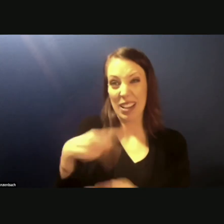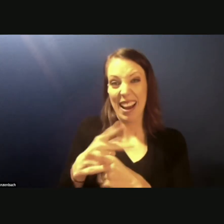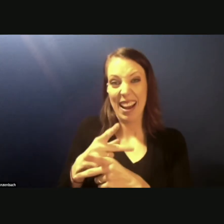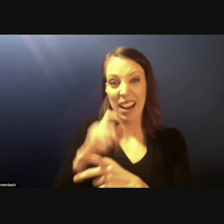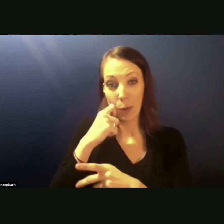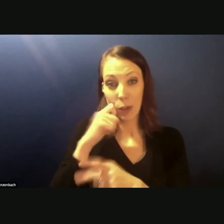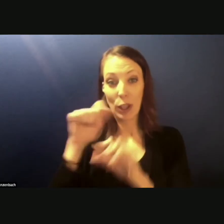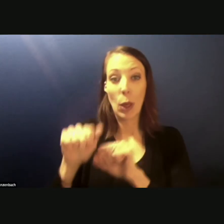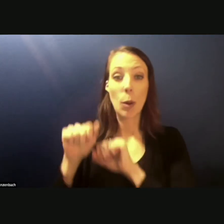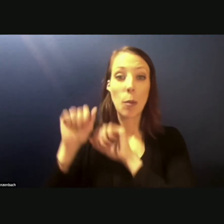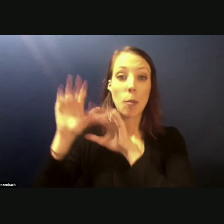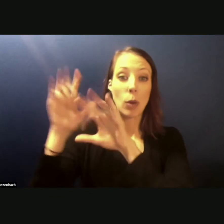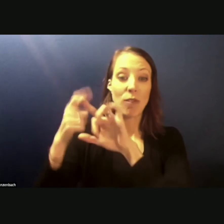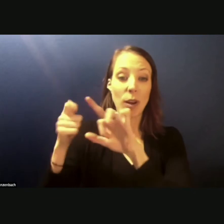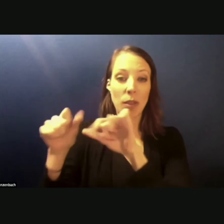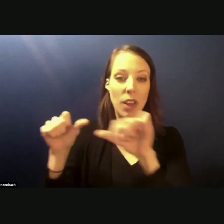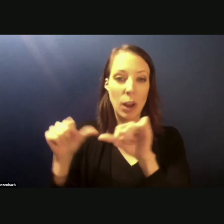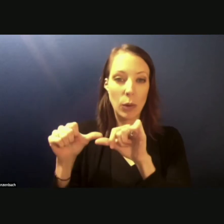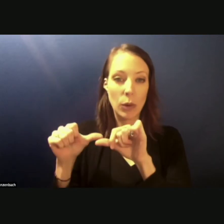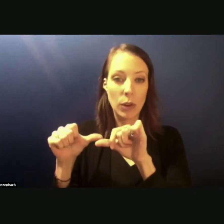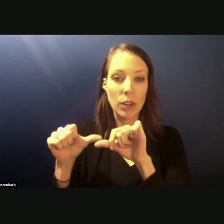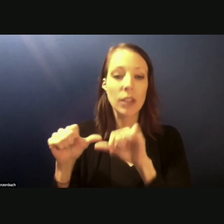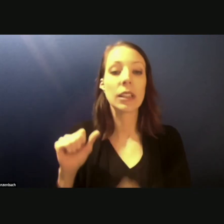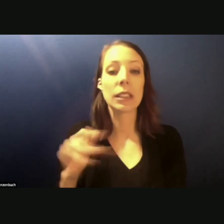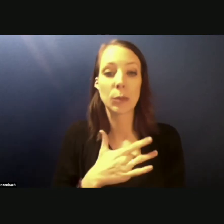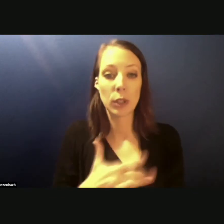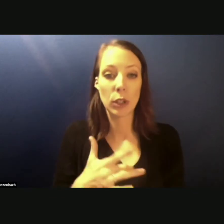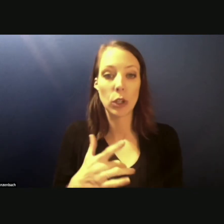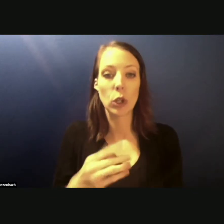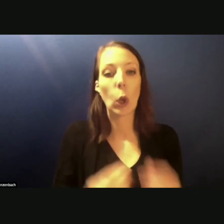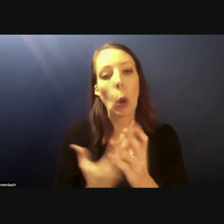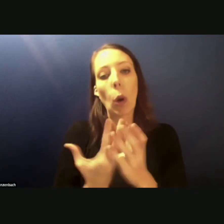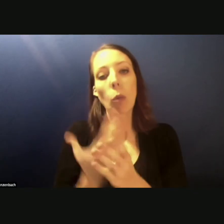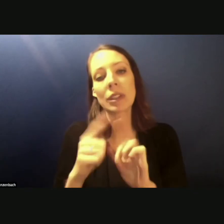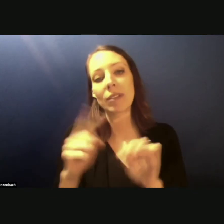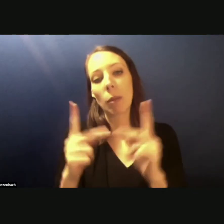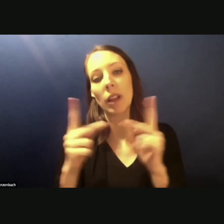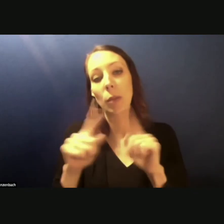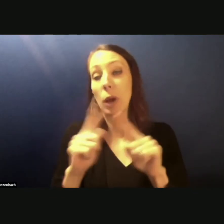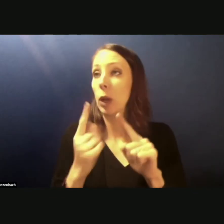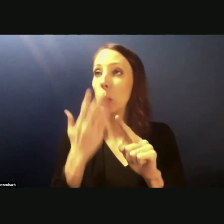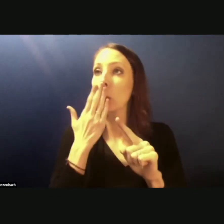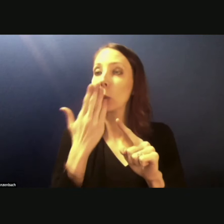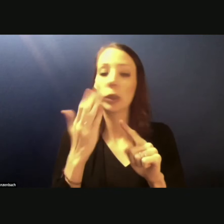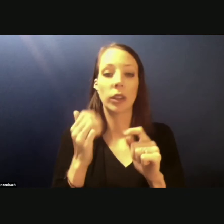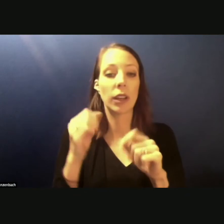mountain apple from this area. They usually grow in the mountains. You can grow them different places, but they grow really well in the mountains here.